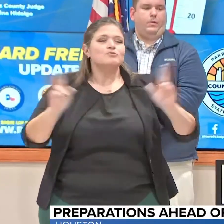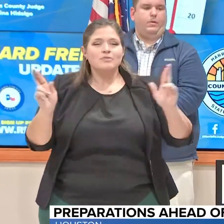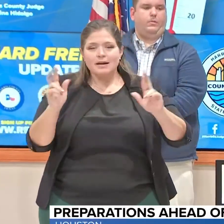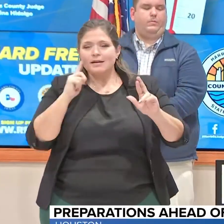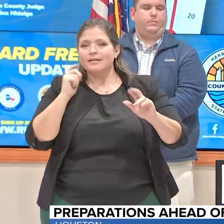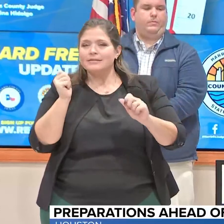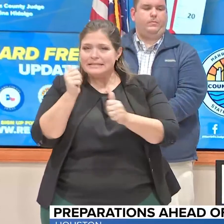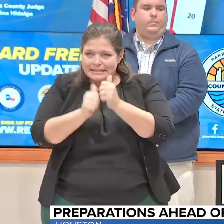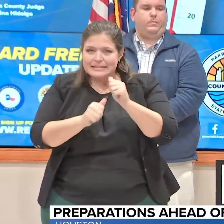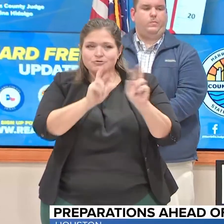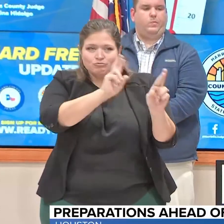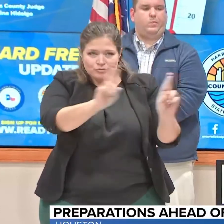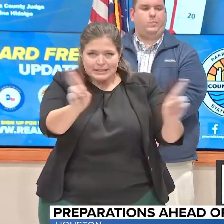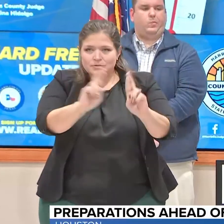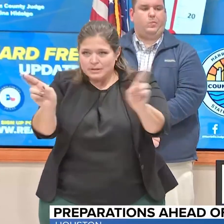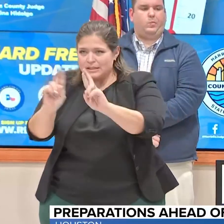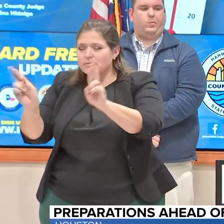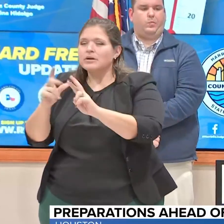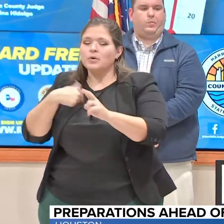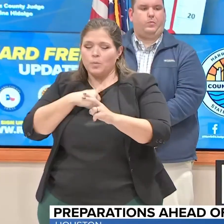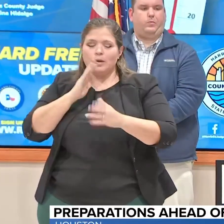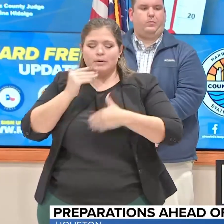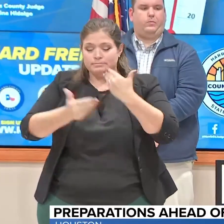get through it. I do want to say, because there's no precipitation,